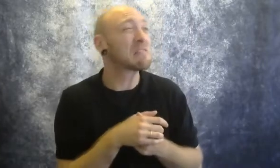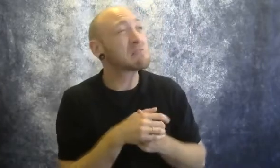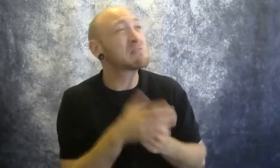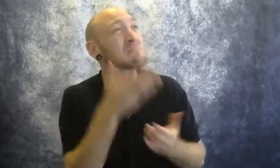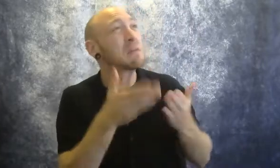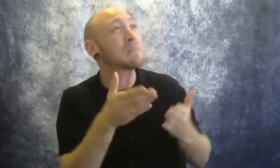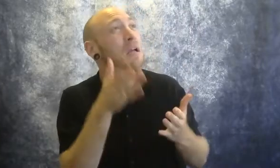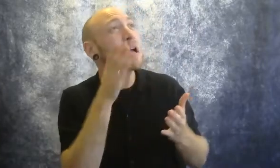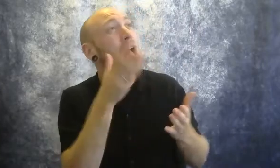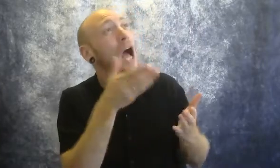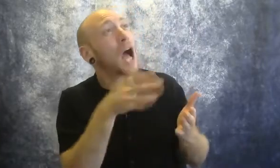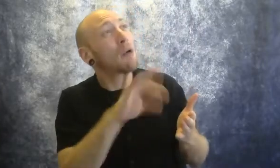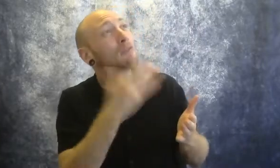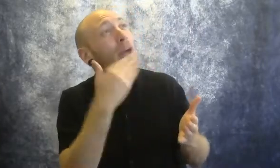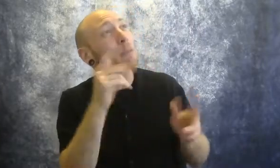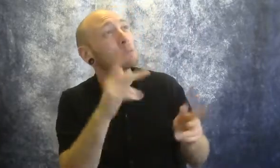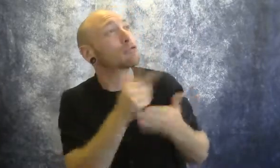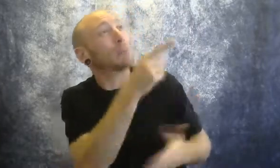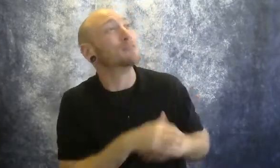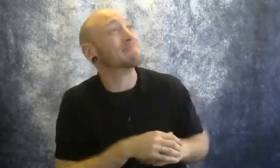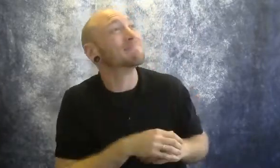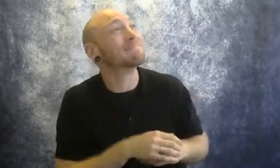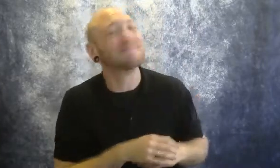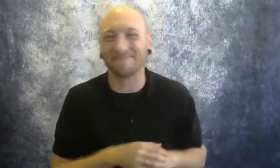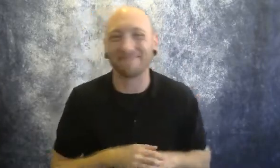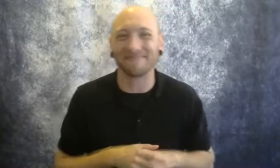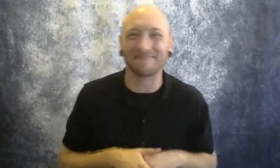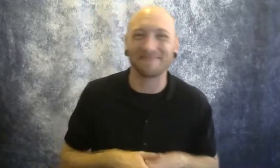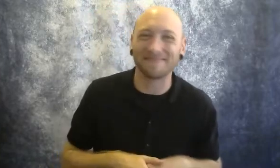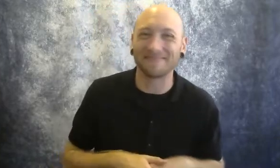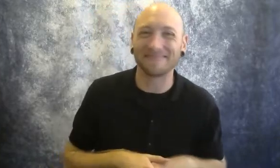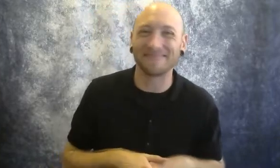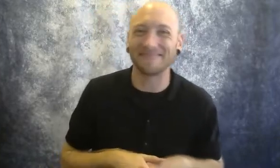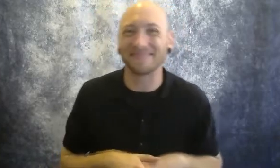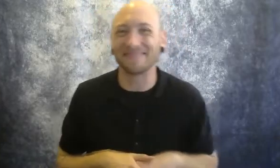so. I would get you the best help money could buy."